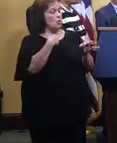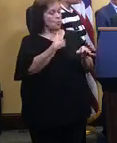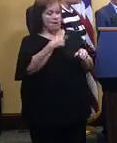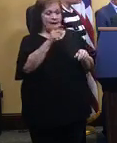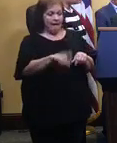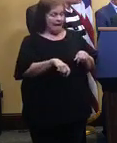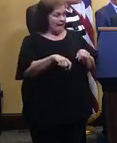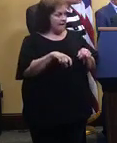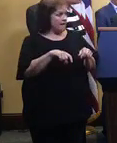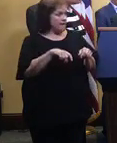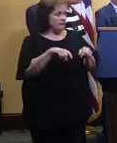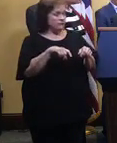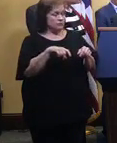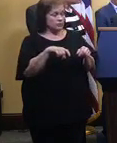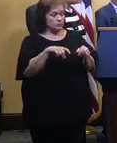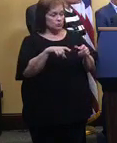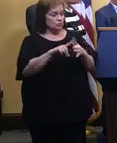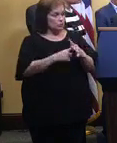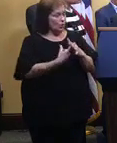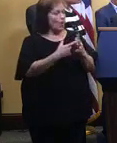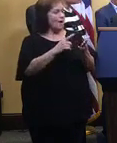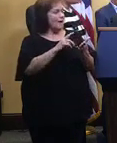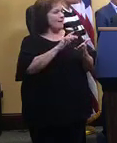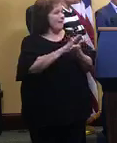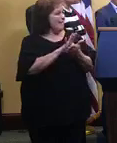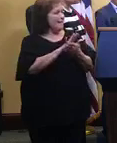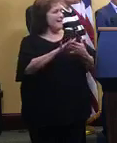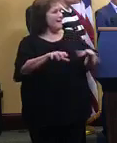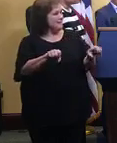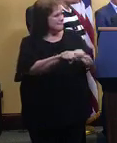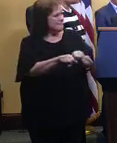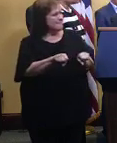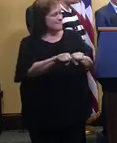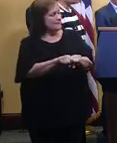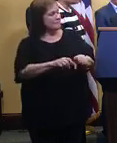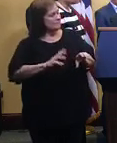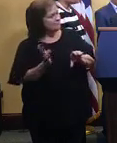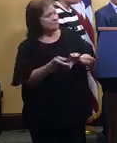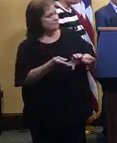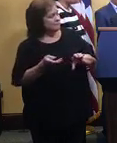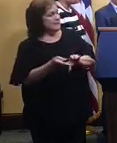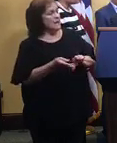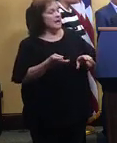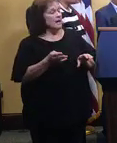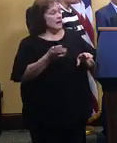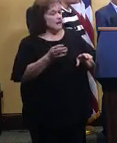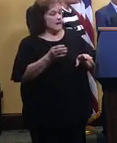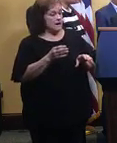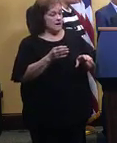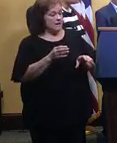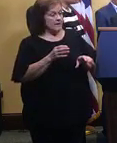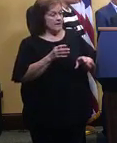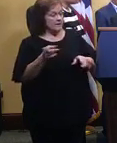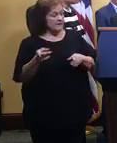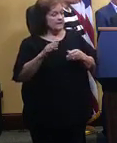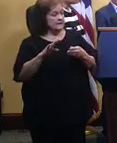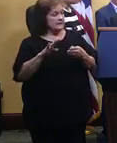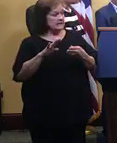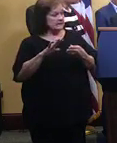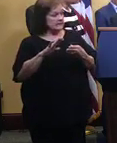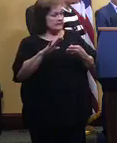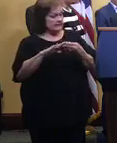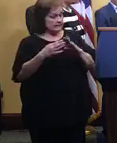active after this. We have to get out there and start cleaning up our own streets. And then once the city comes back behind us, and it's been the plan all along,